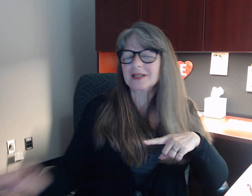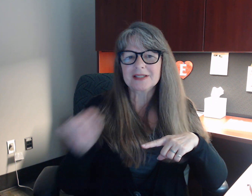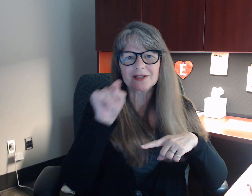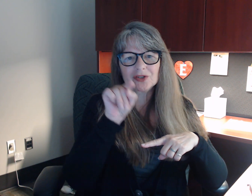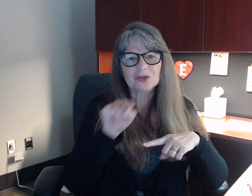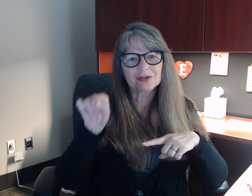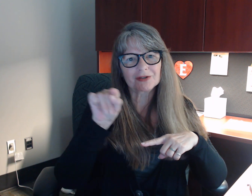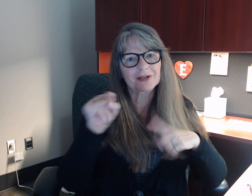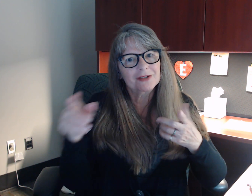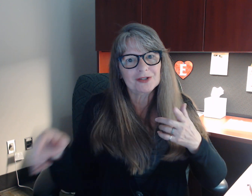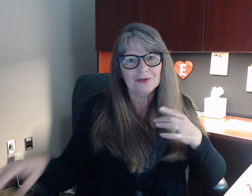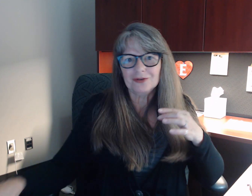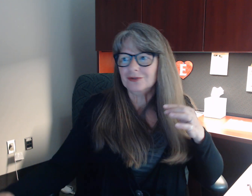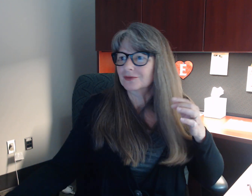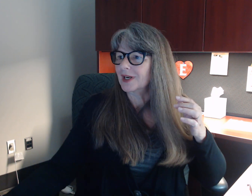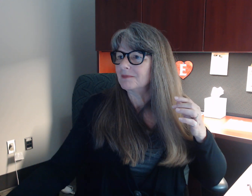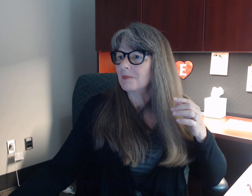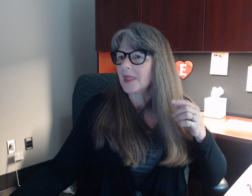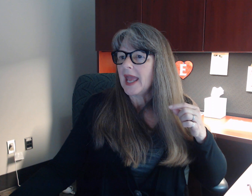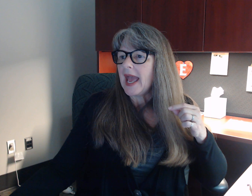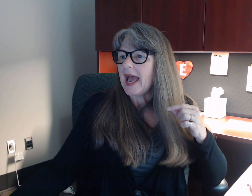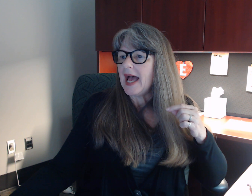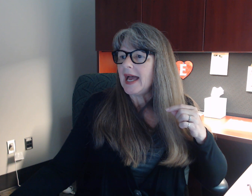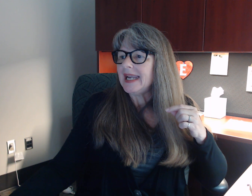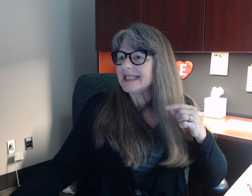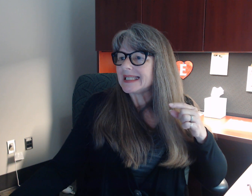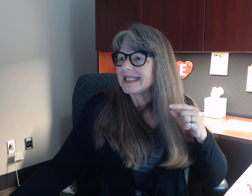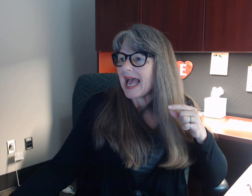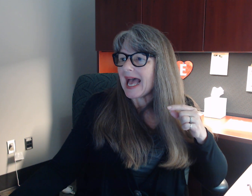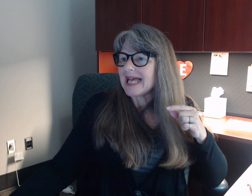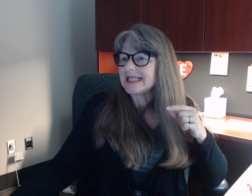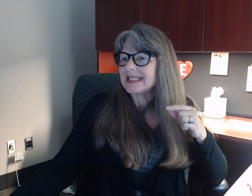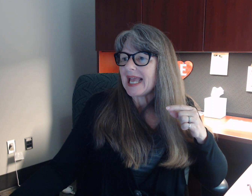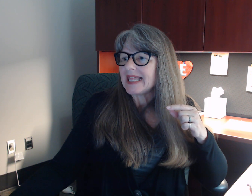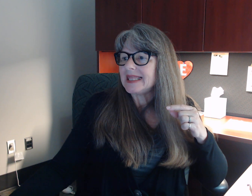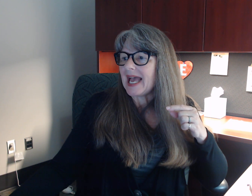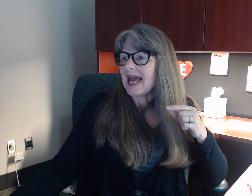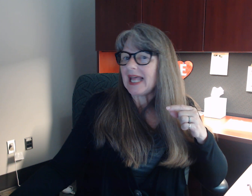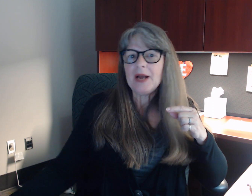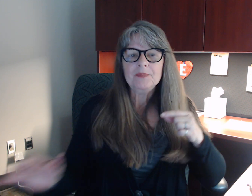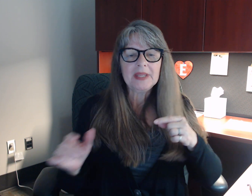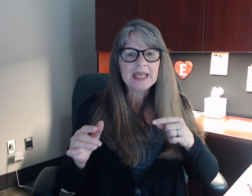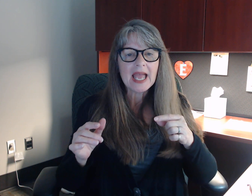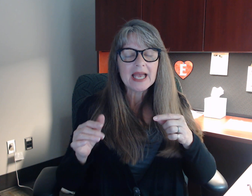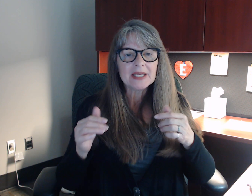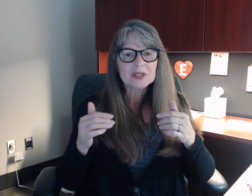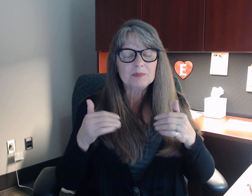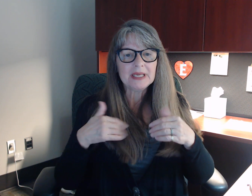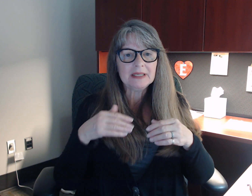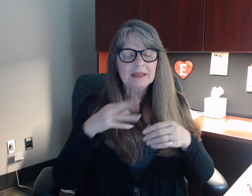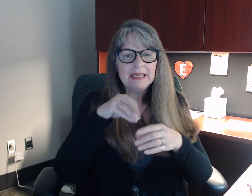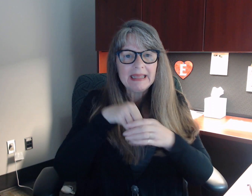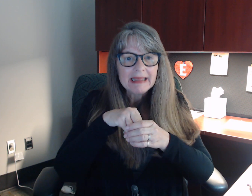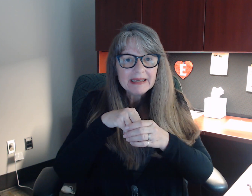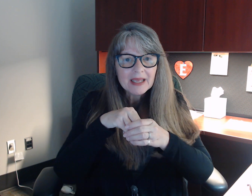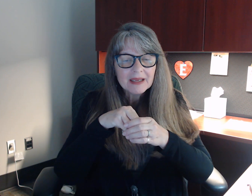it's just a circle, right? And it says that it has been in